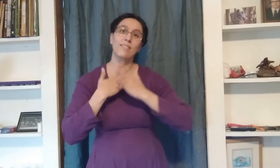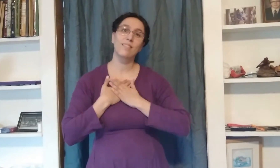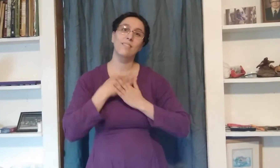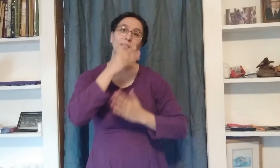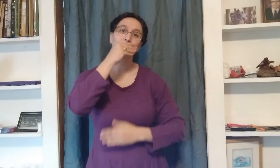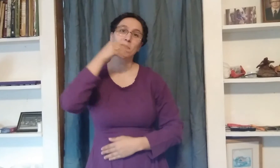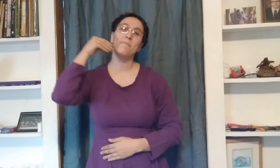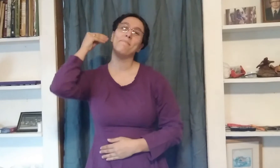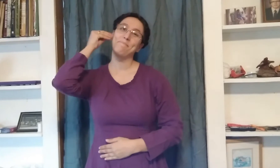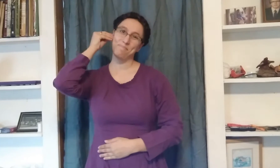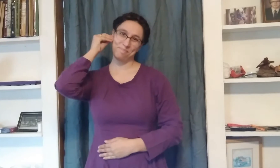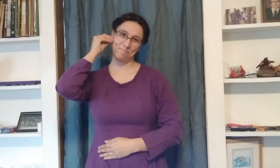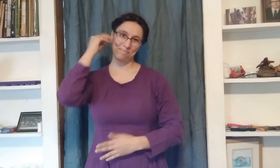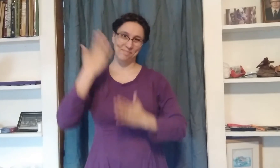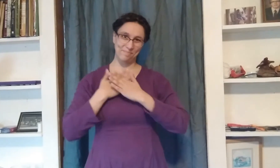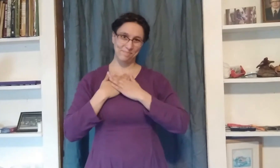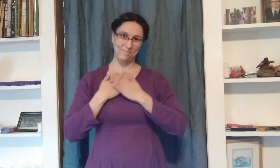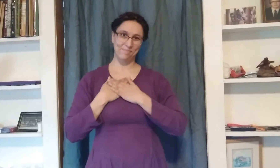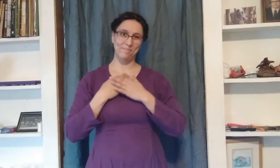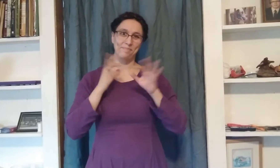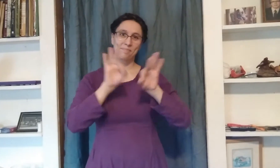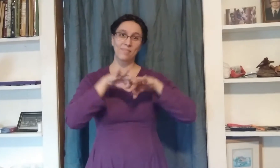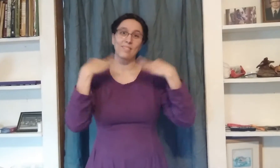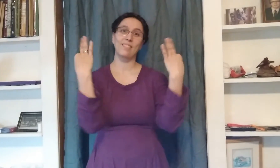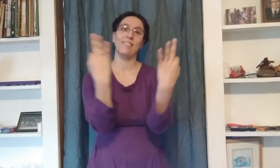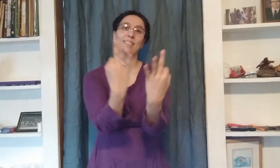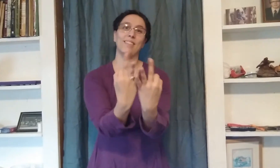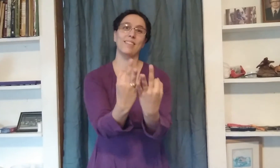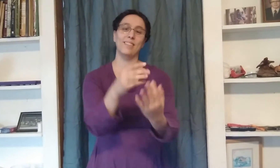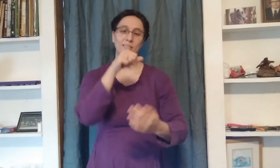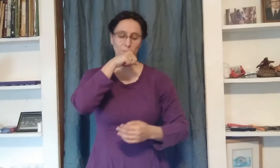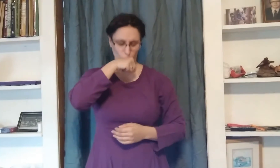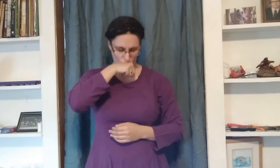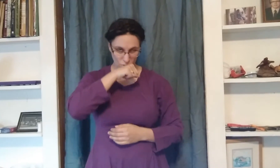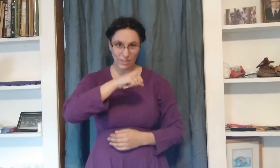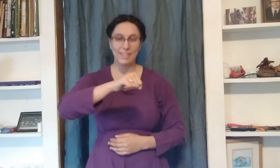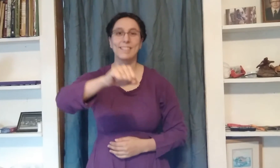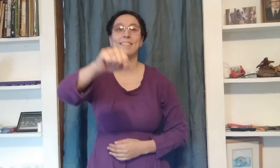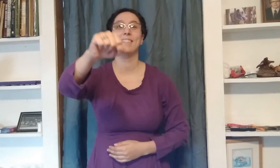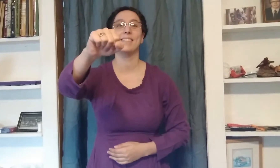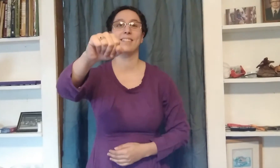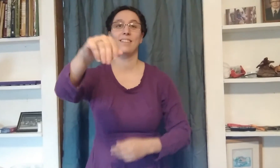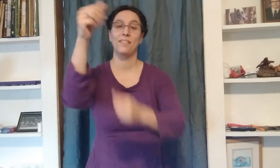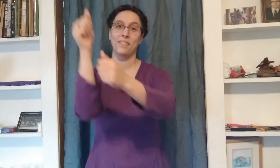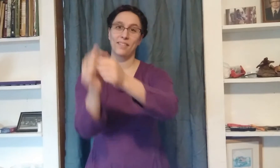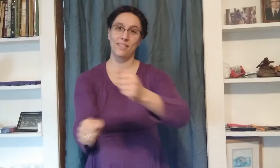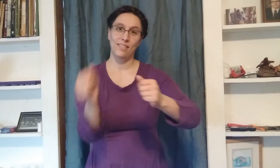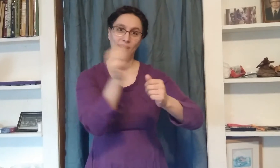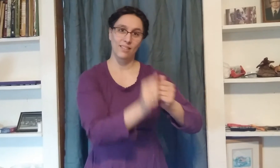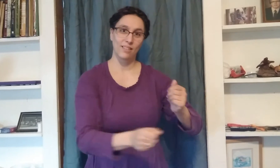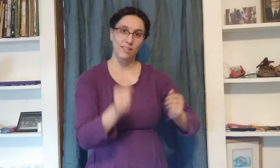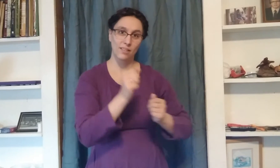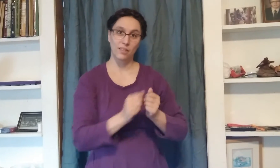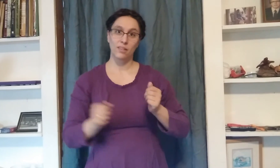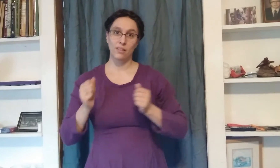own, and we're bound here by so many ties. It's remarkable now